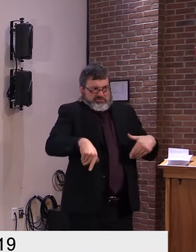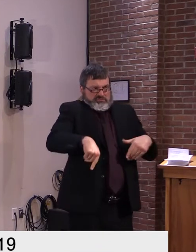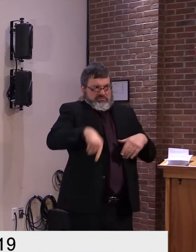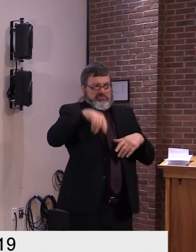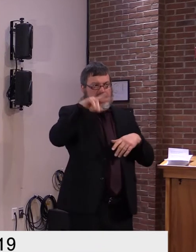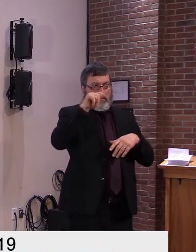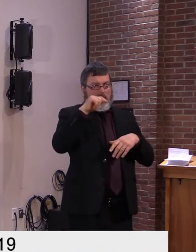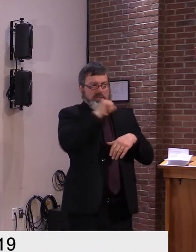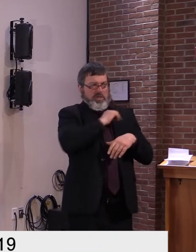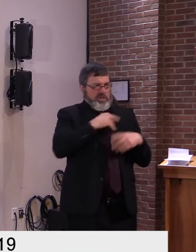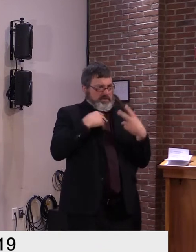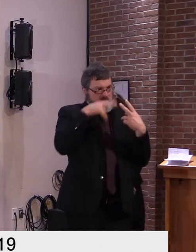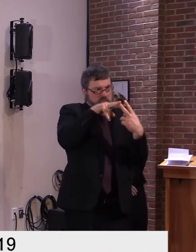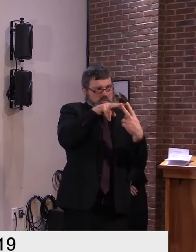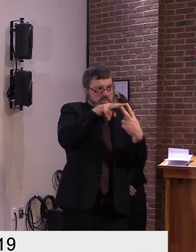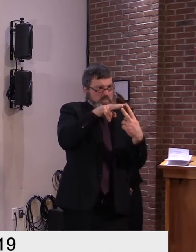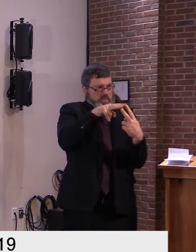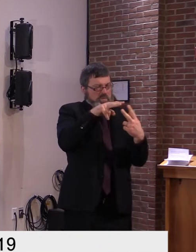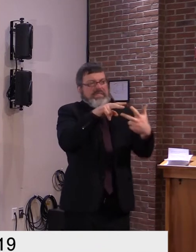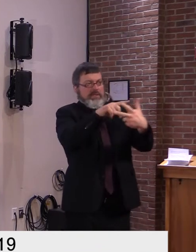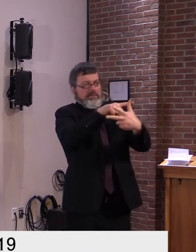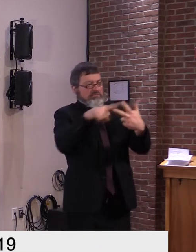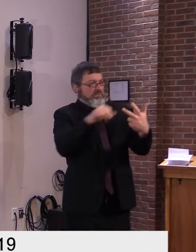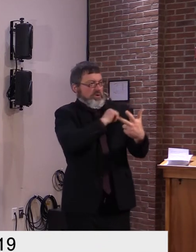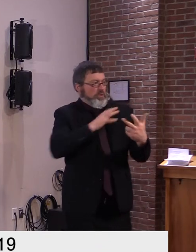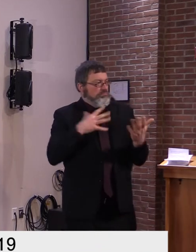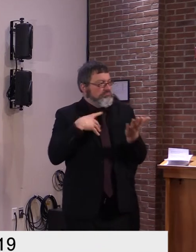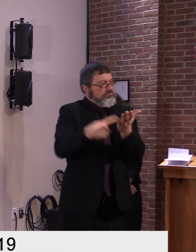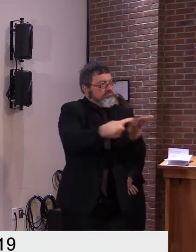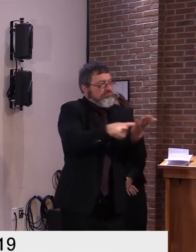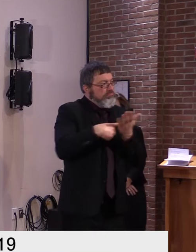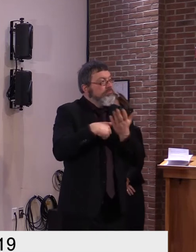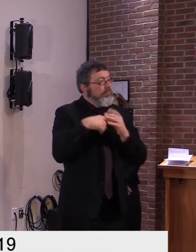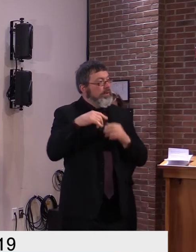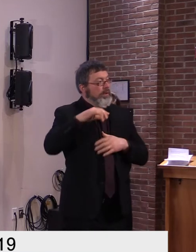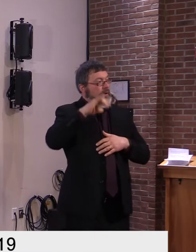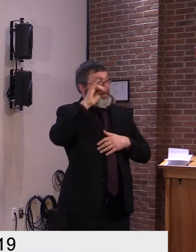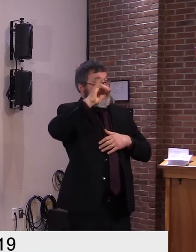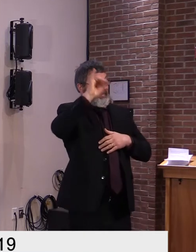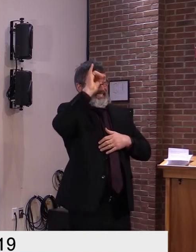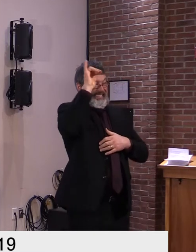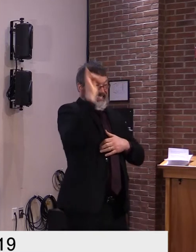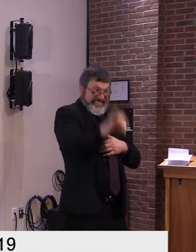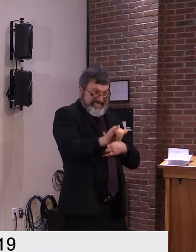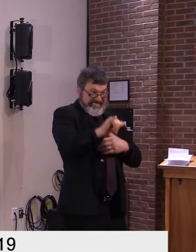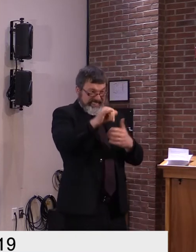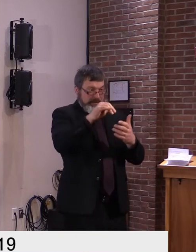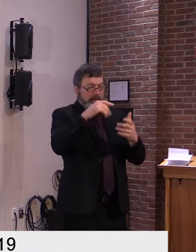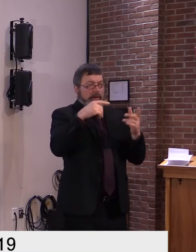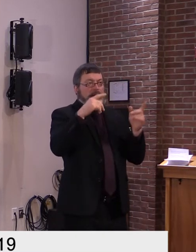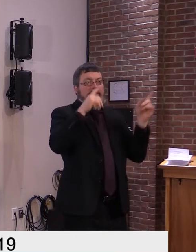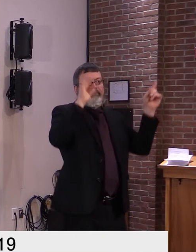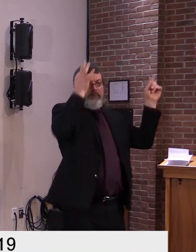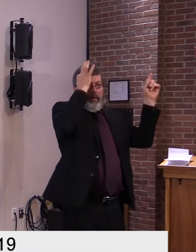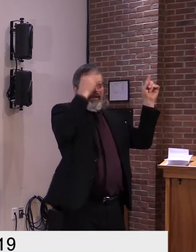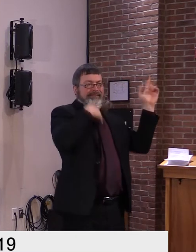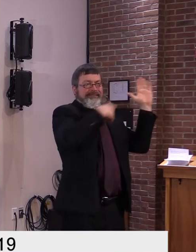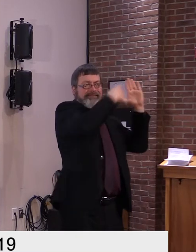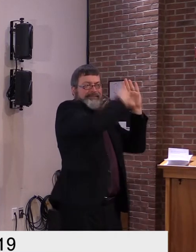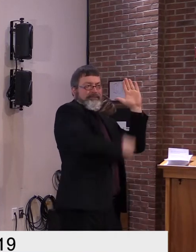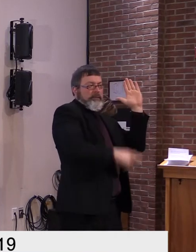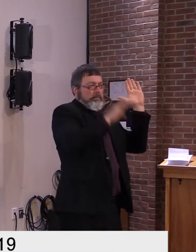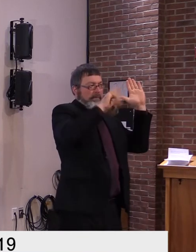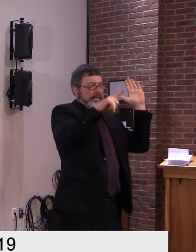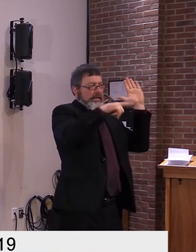bills that hopefully will pass in the next day or so. So, and has to do with the vaccines and vaccinations. So that is